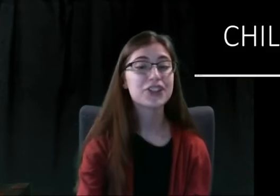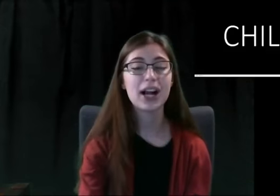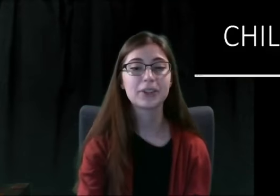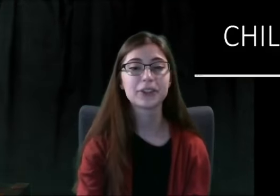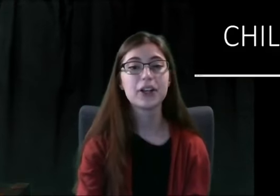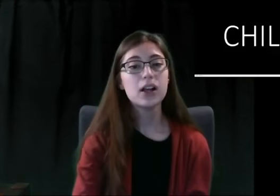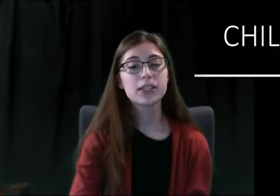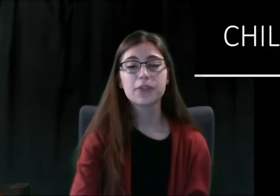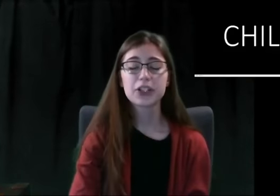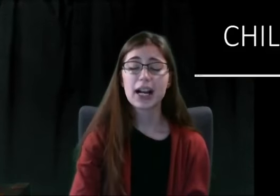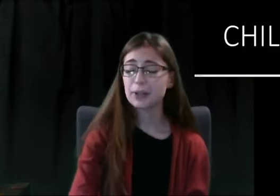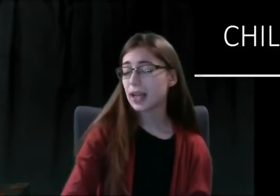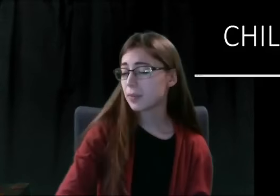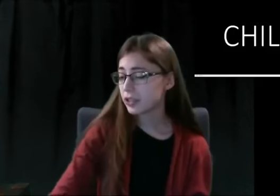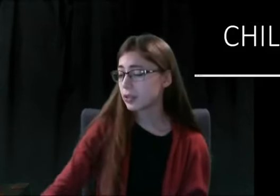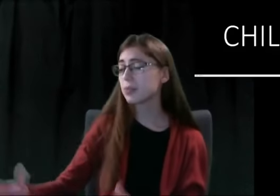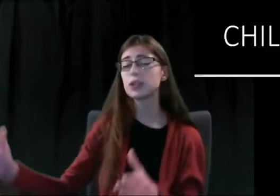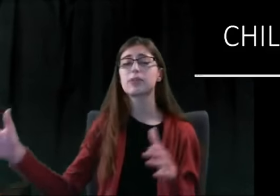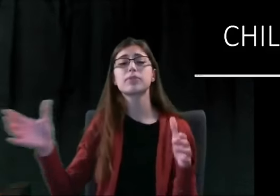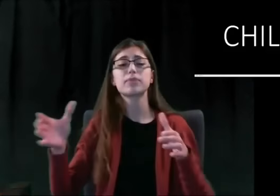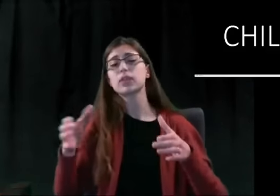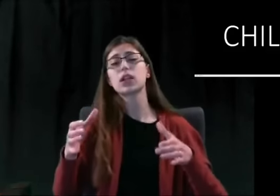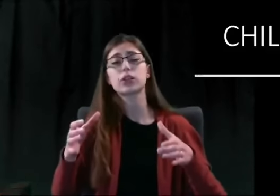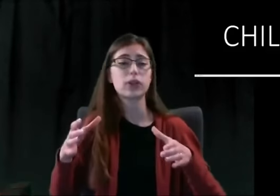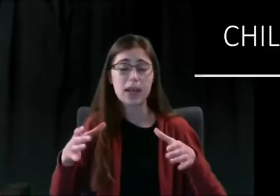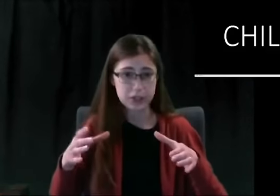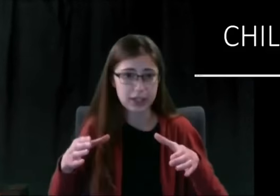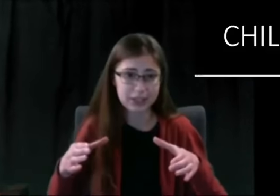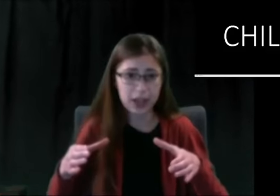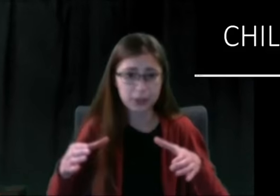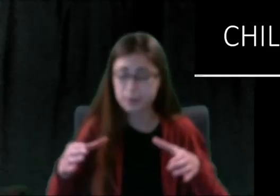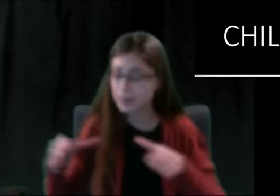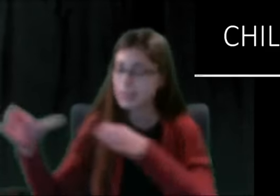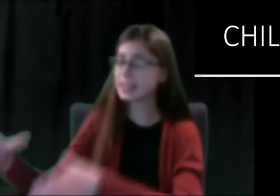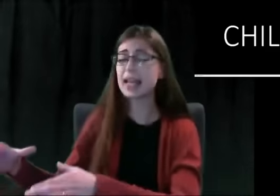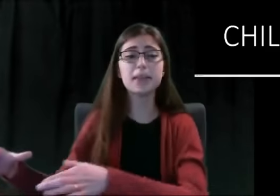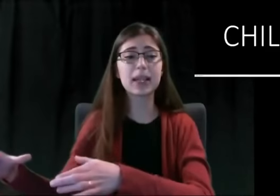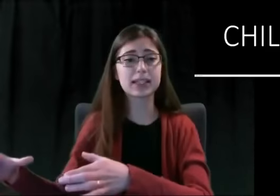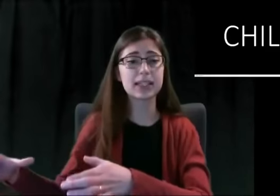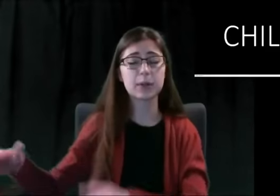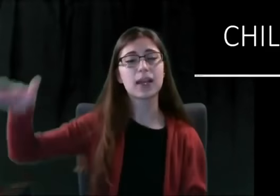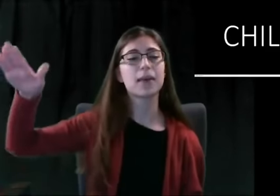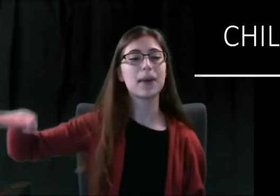Child. So for child, I want you to pull out your imaginary child. Stand them next to you, pat them on the